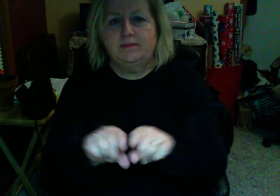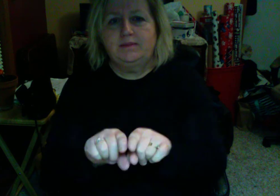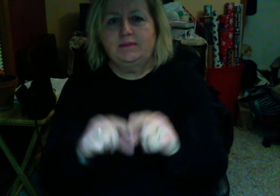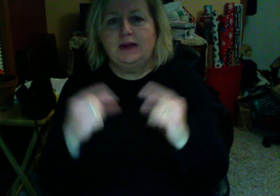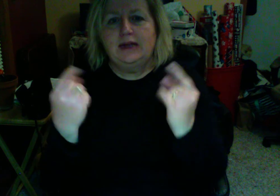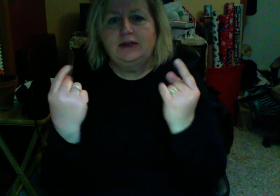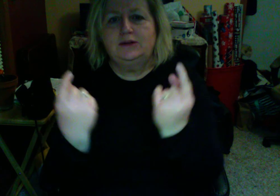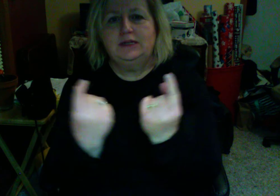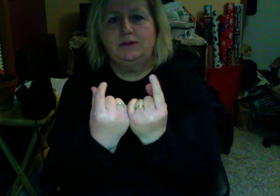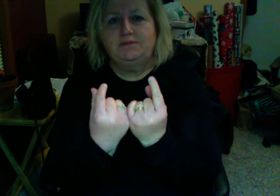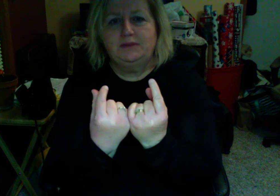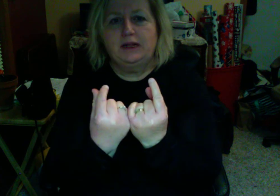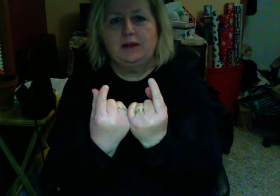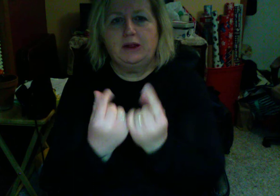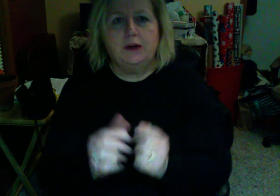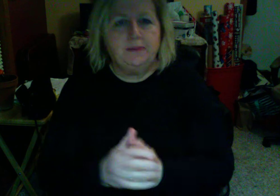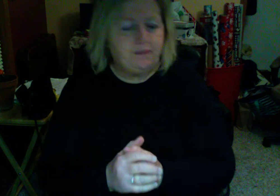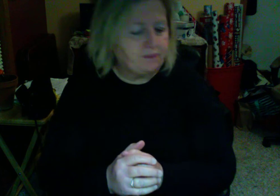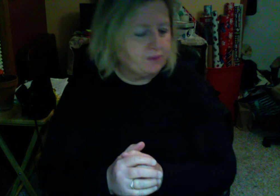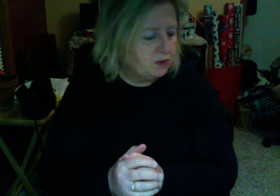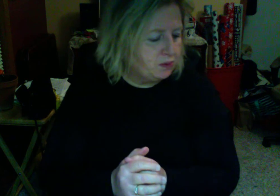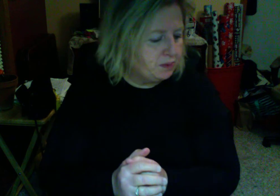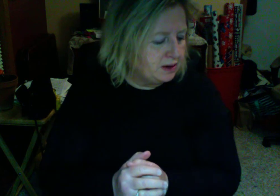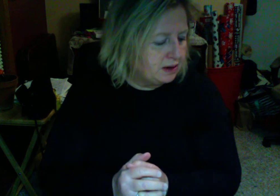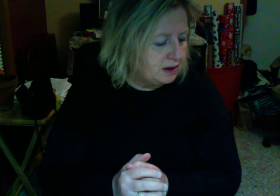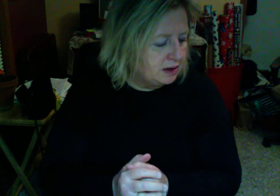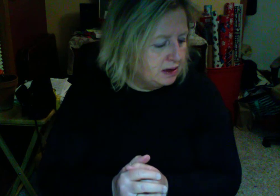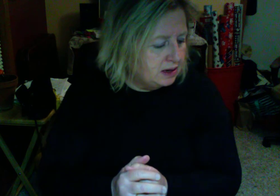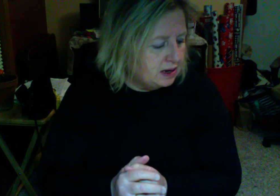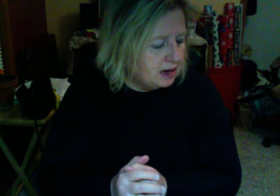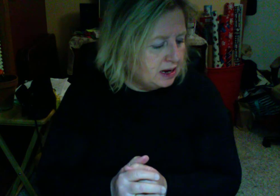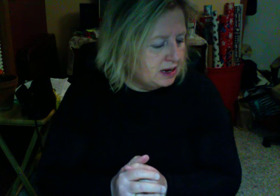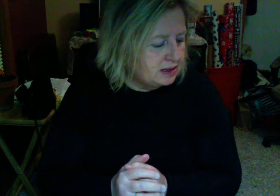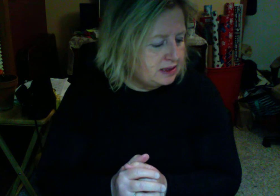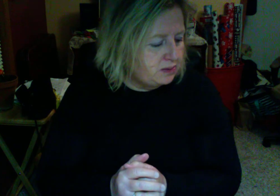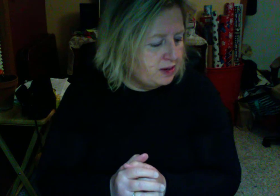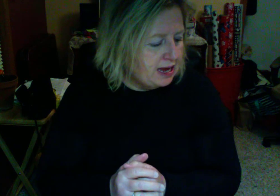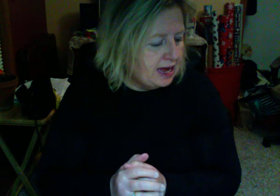but I do it down a little bit lower. Group. Then we had